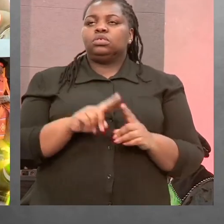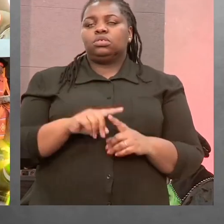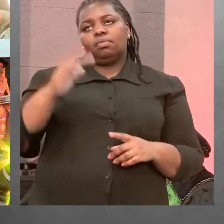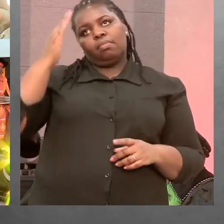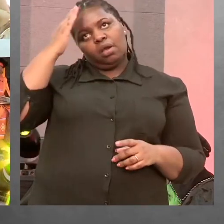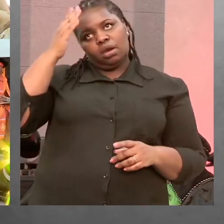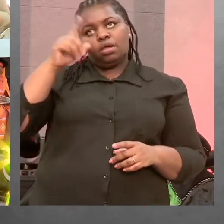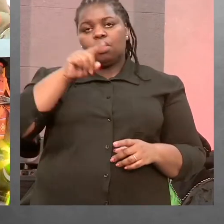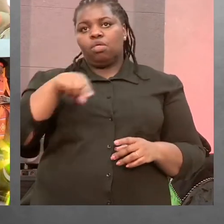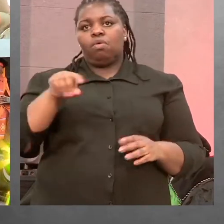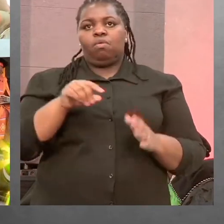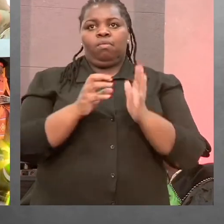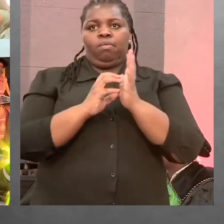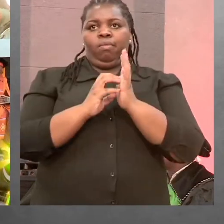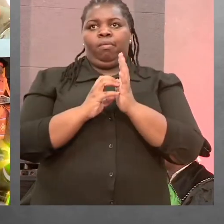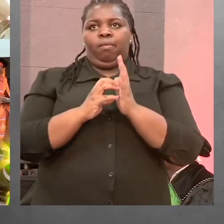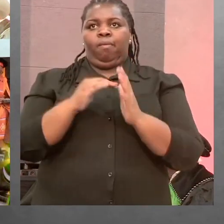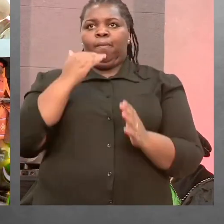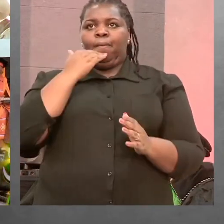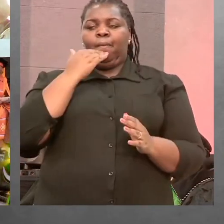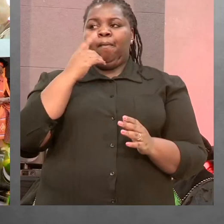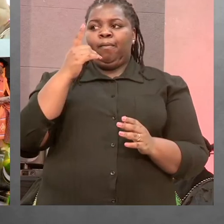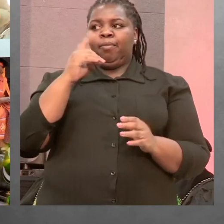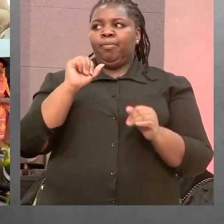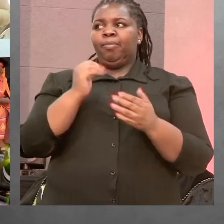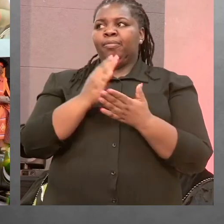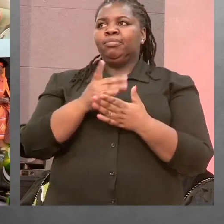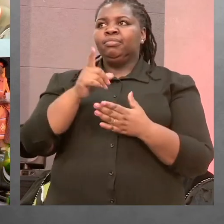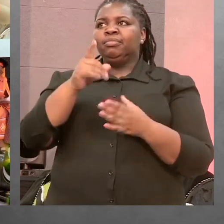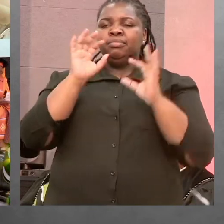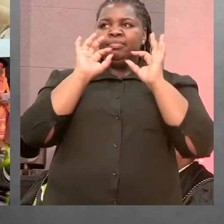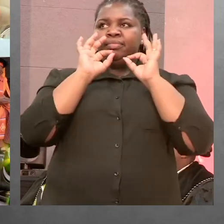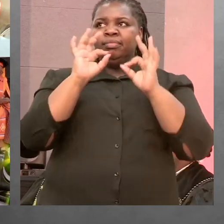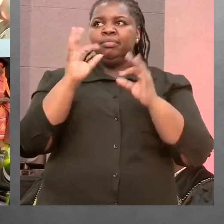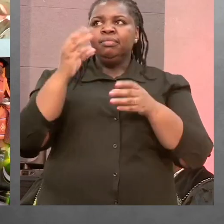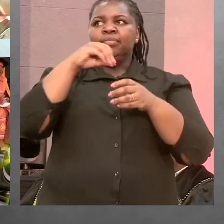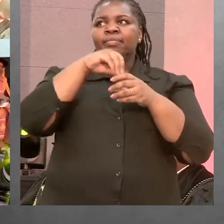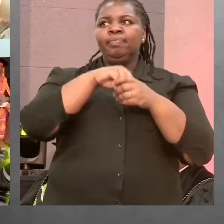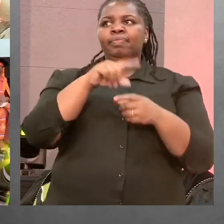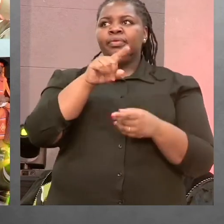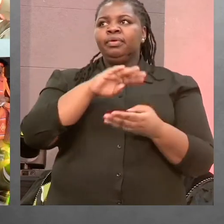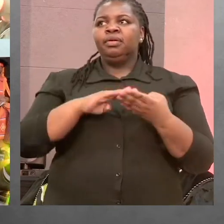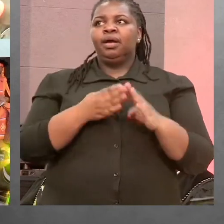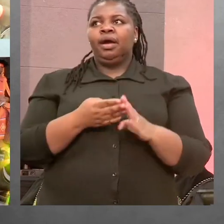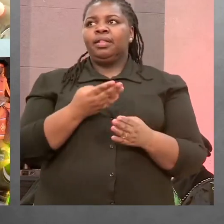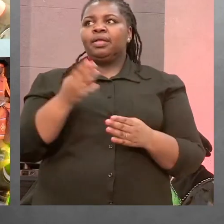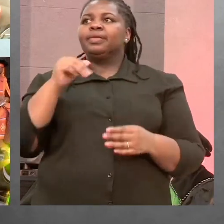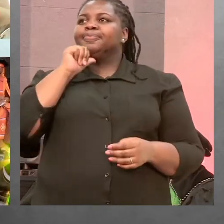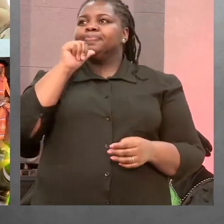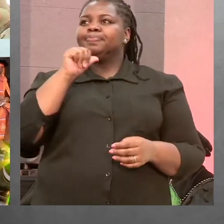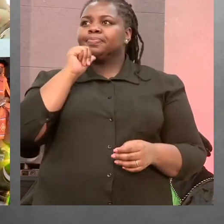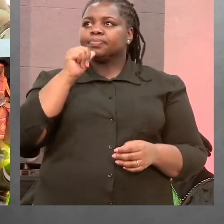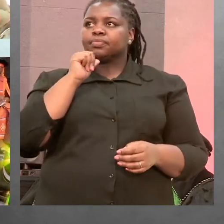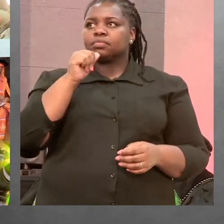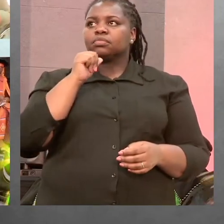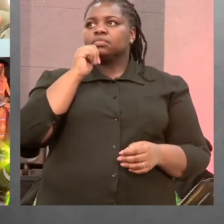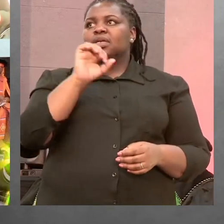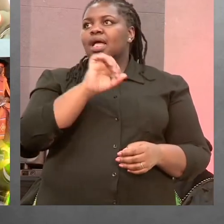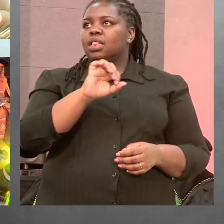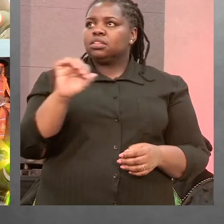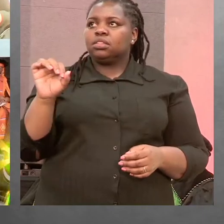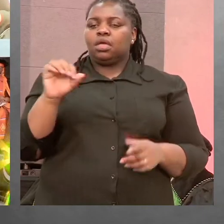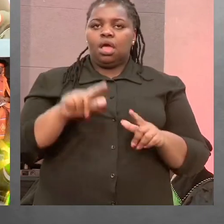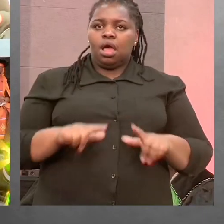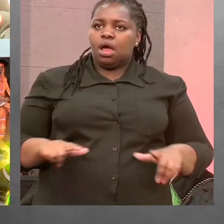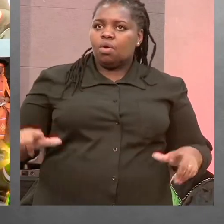as an example of those who prevail and make significant contributions to society, regardless of their